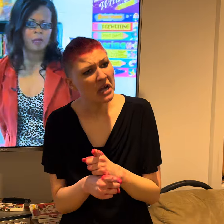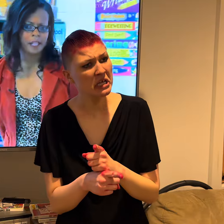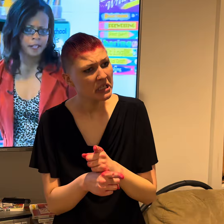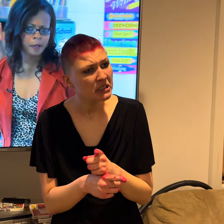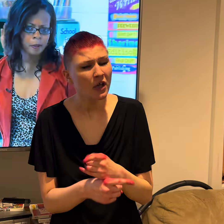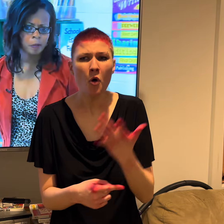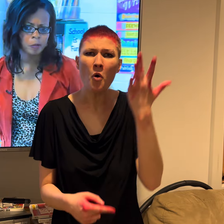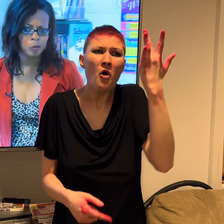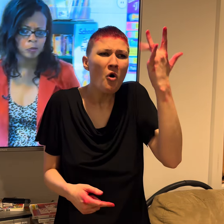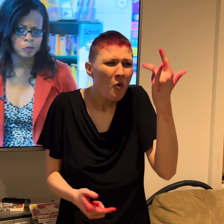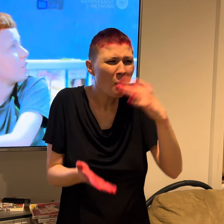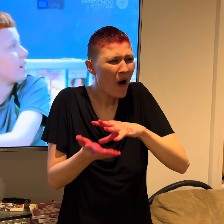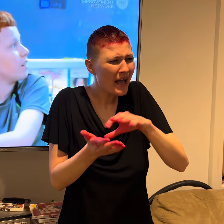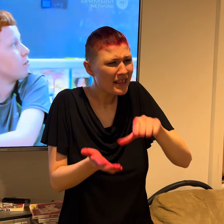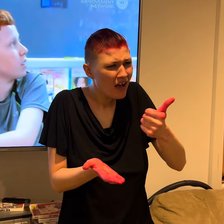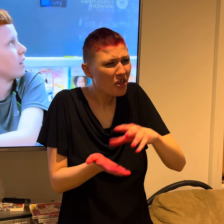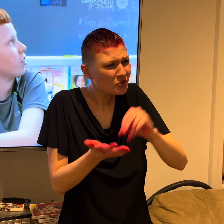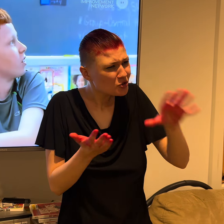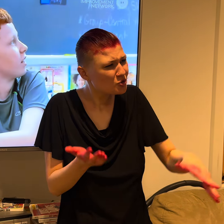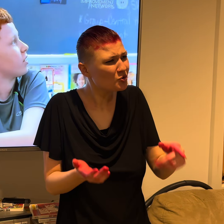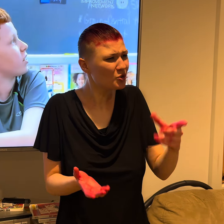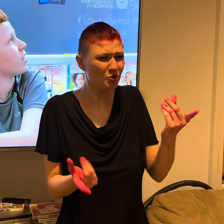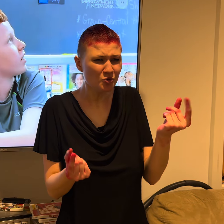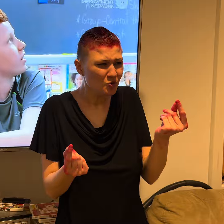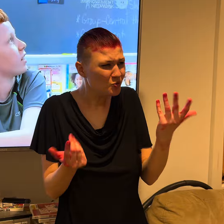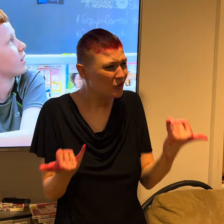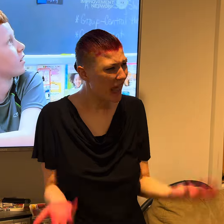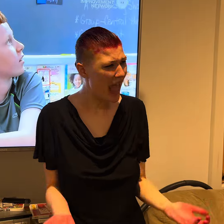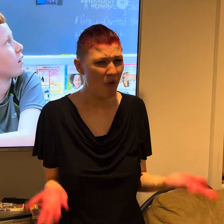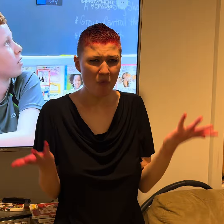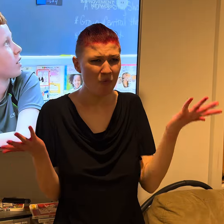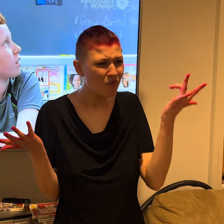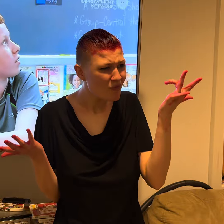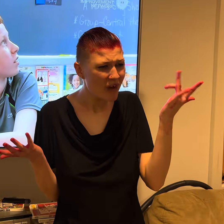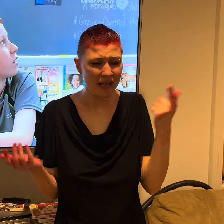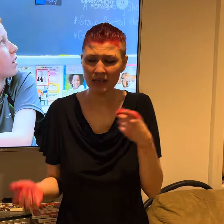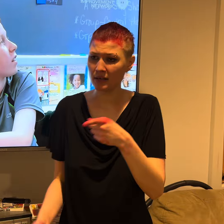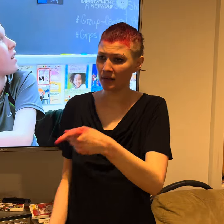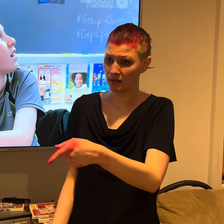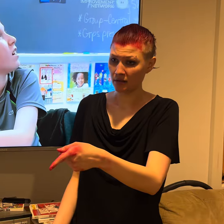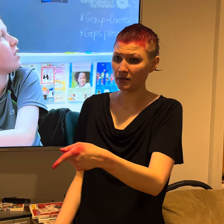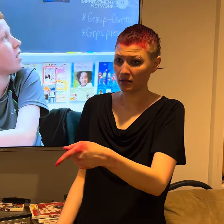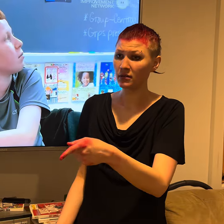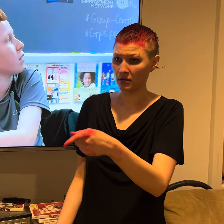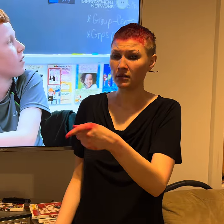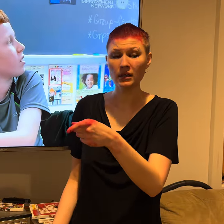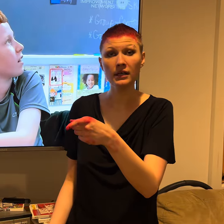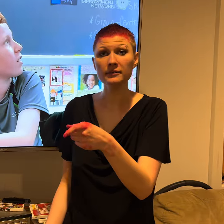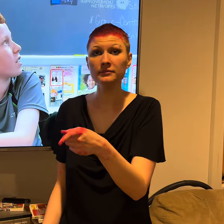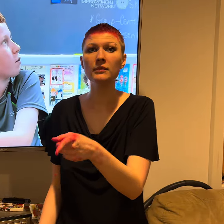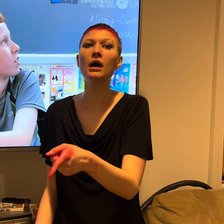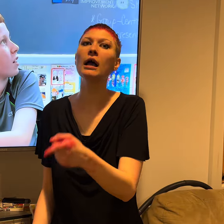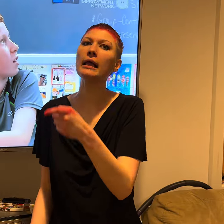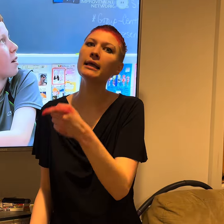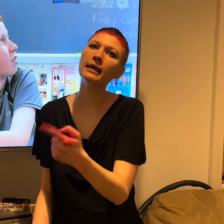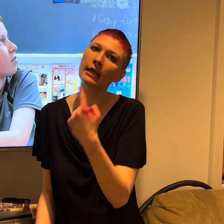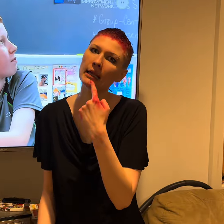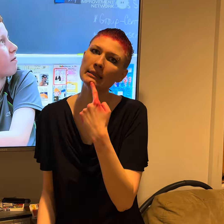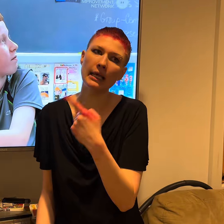Blake. They didn't believe her that he said that was the sun. She didn't believe her that the sun was going to come out. Okay,